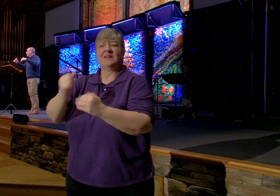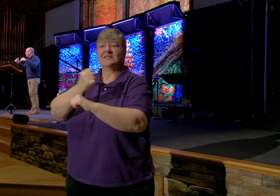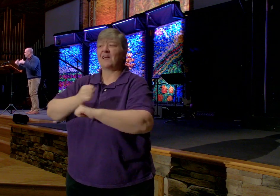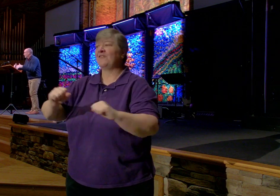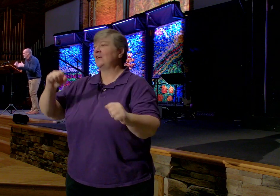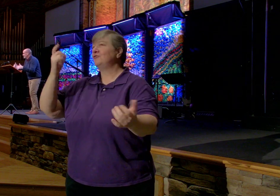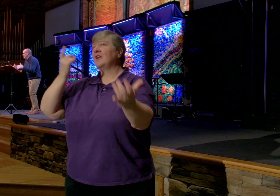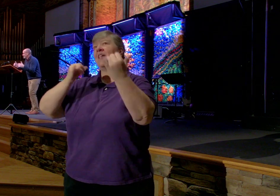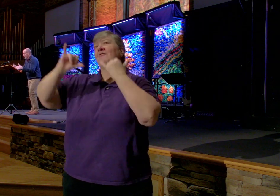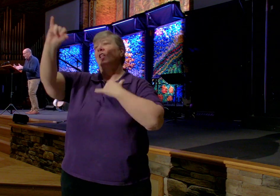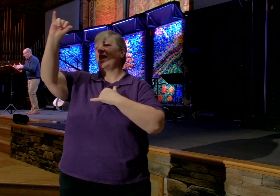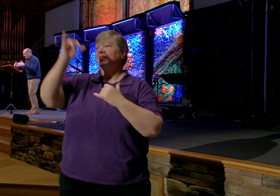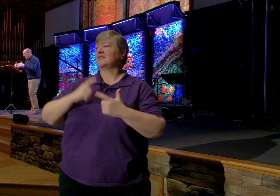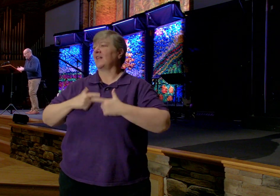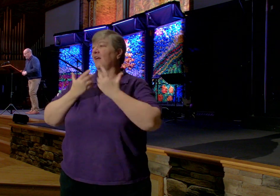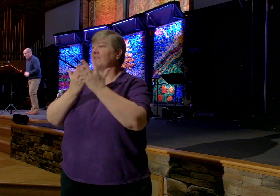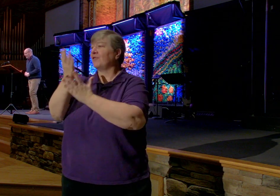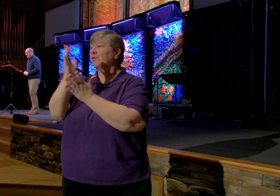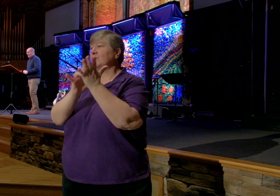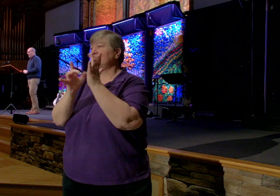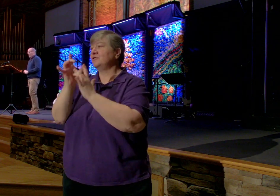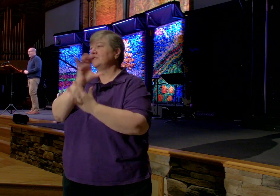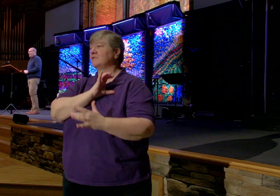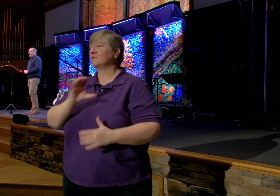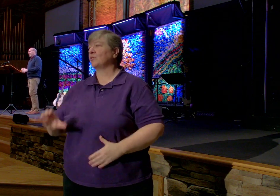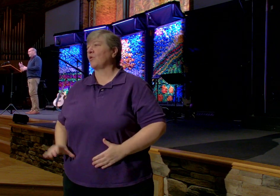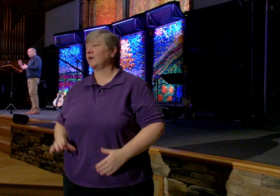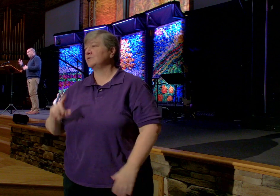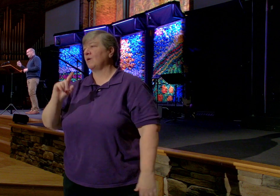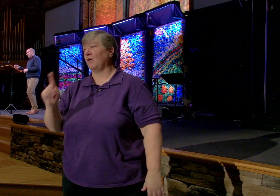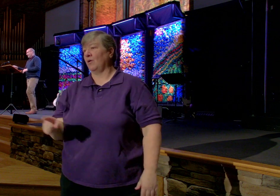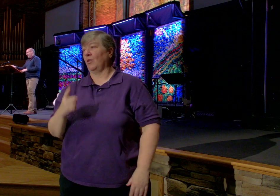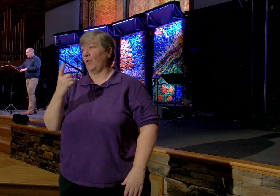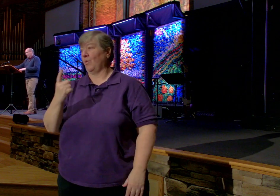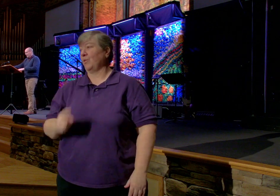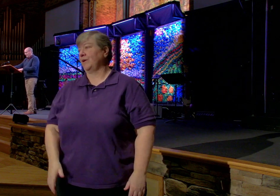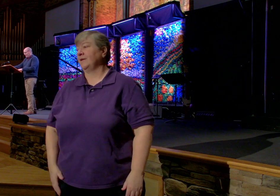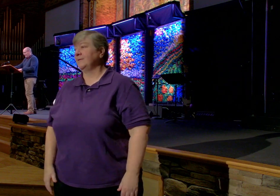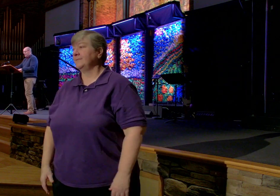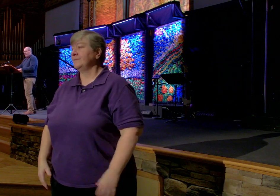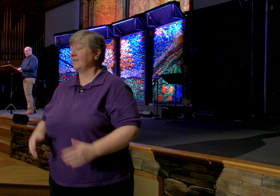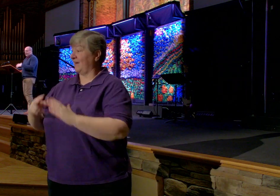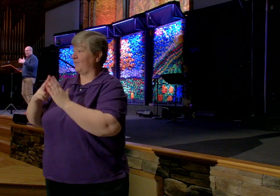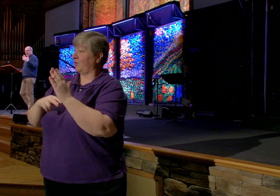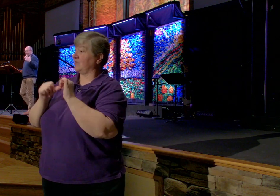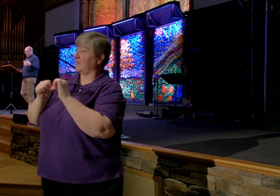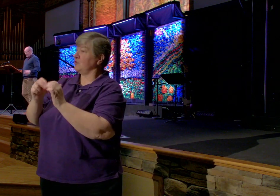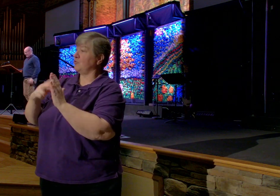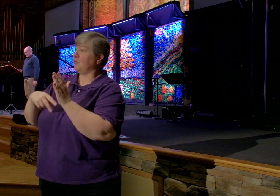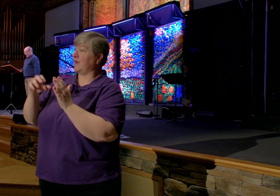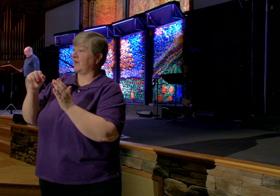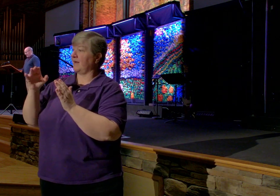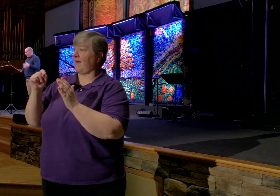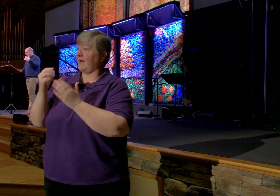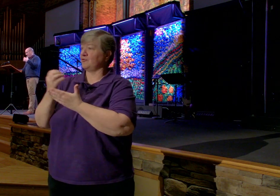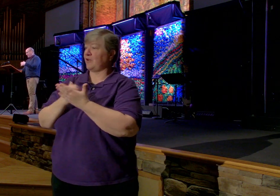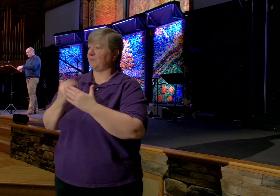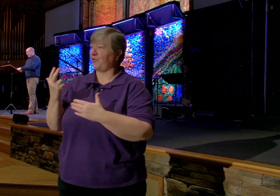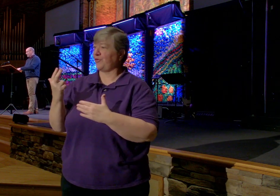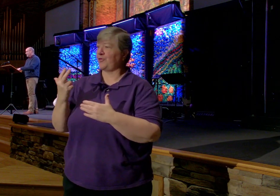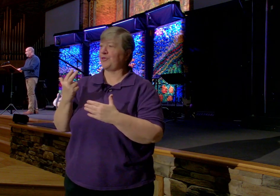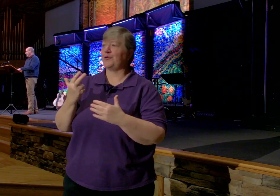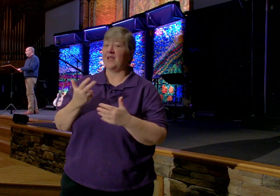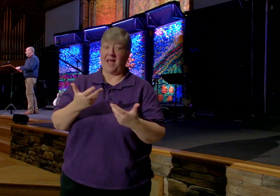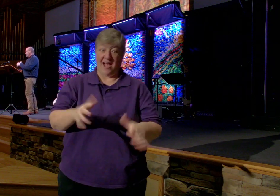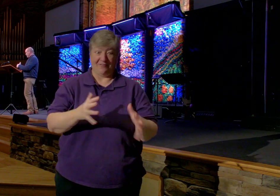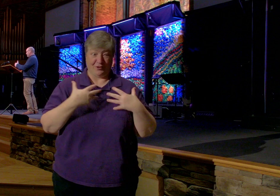and everlasting life through Jesus Christ alone. If you read on in Acts chapter 3, this man, after he is healed,